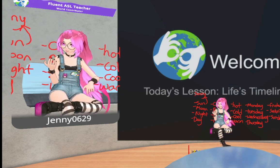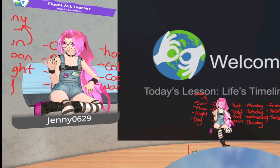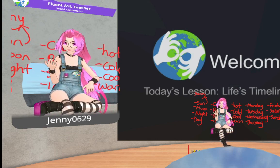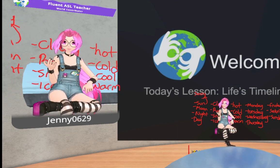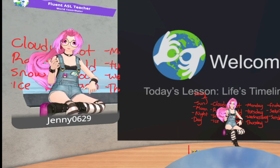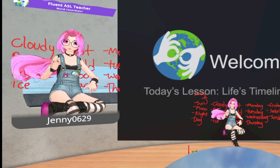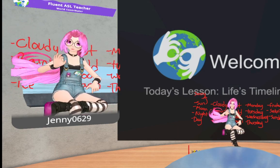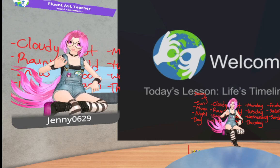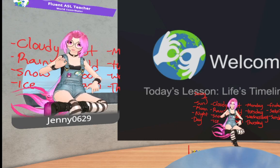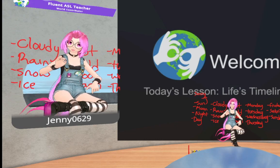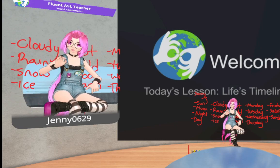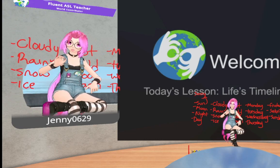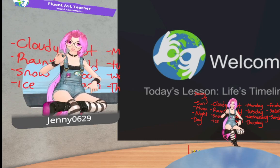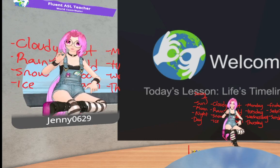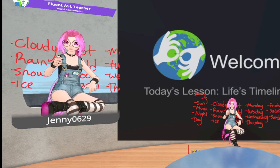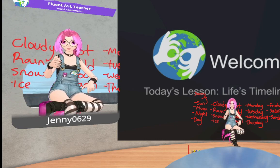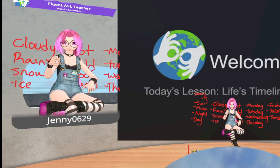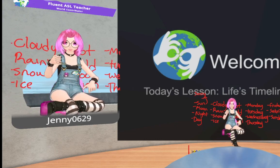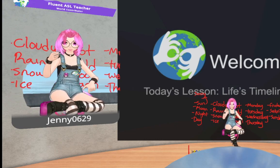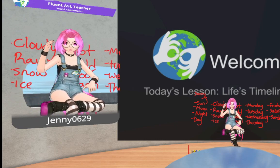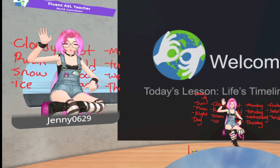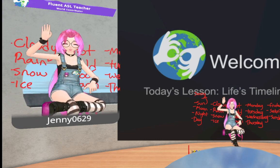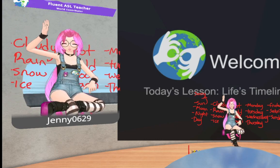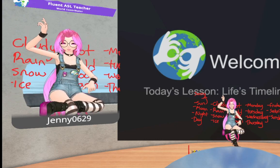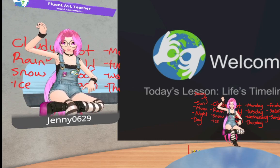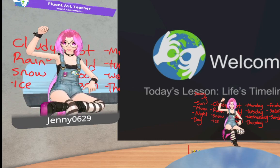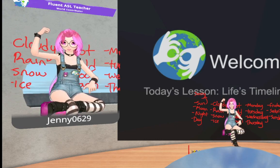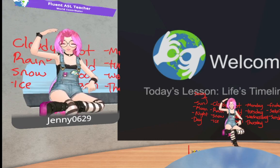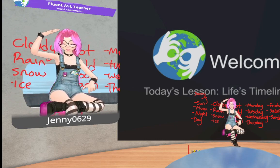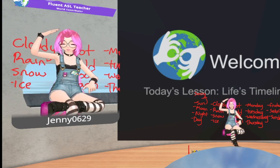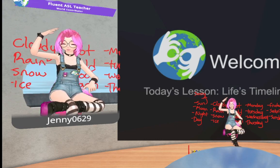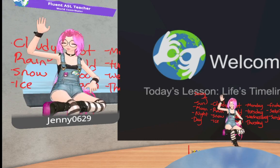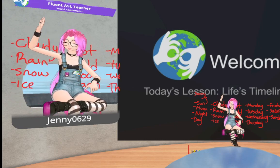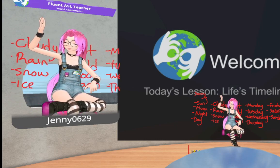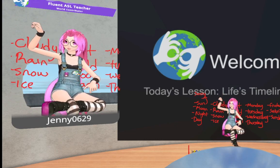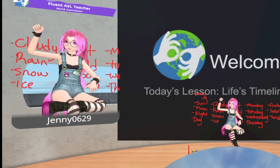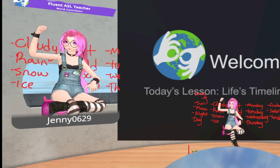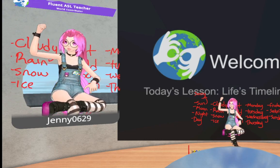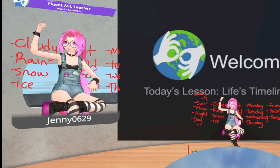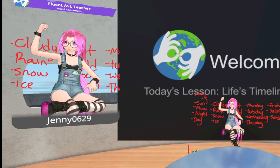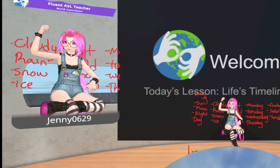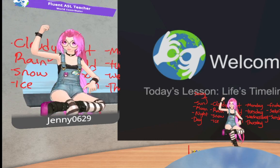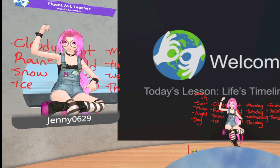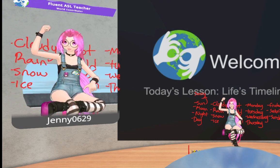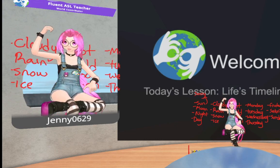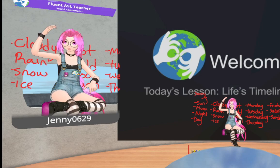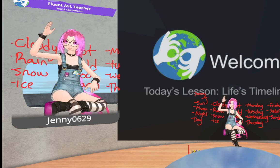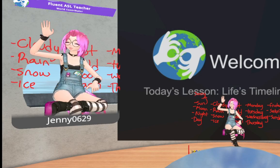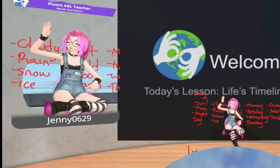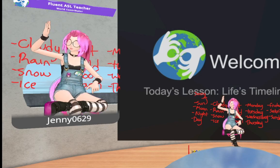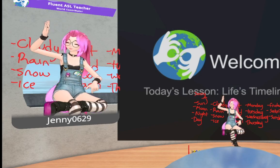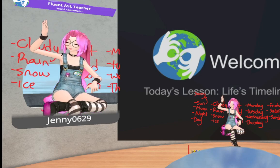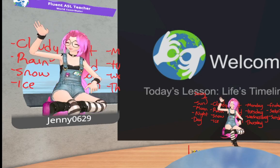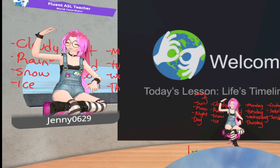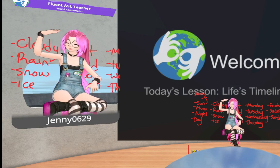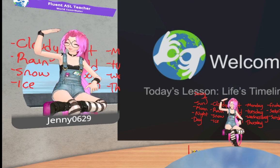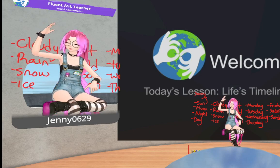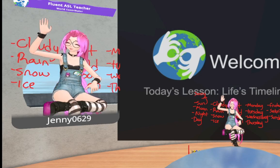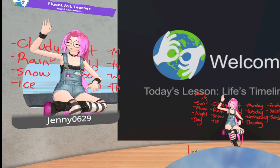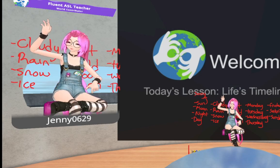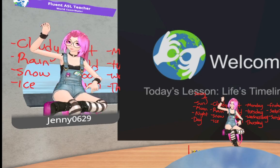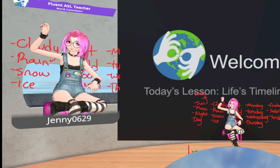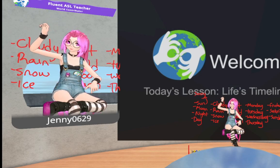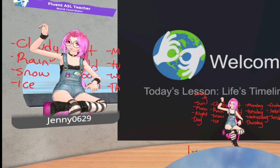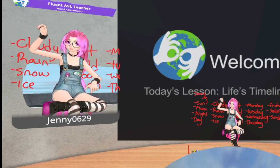would you describe this? It's kind of like a relaxed hand. We'll do relaxed hand for VR's sake. So we're gonna pull in. I've also seen some